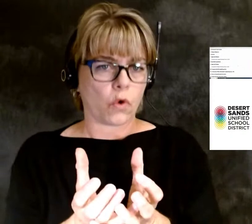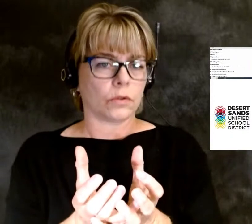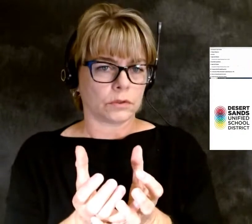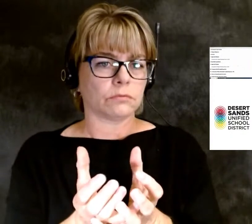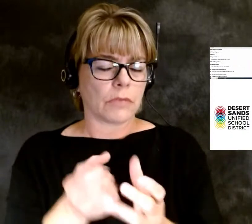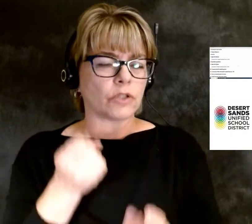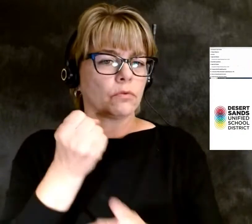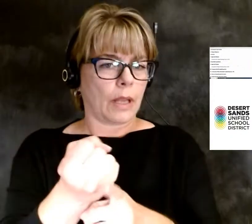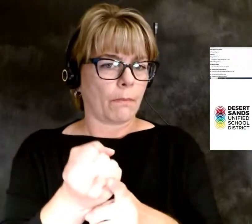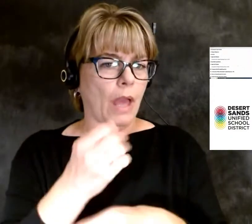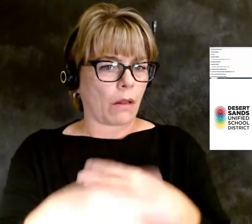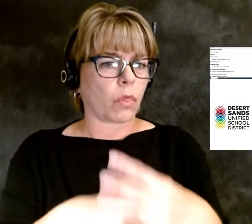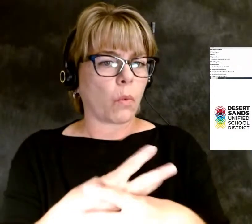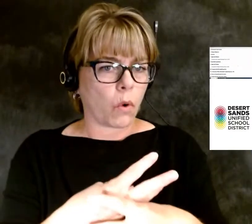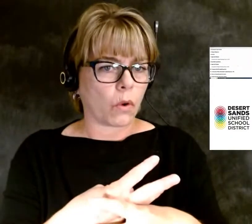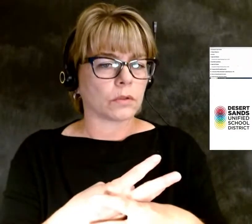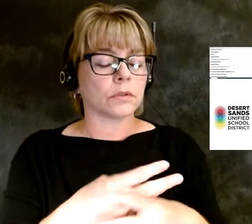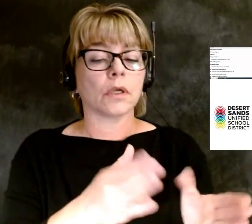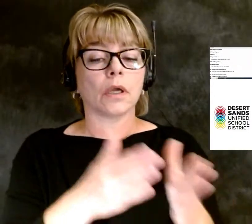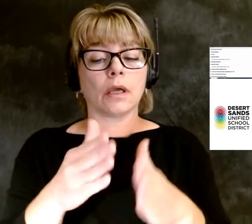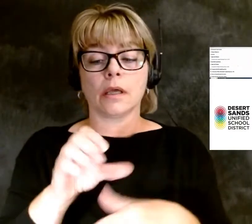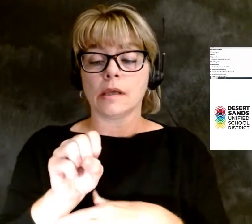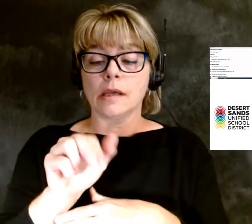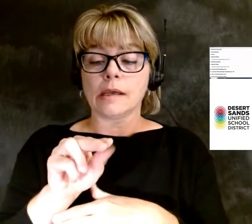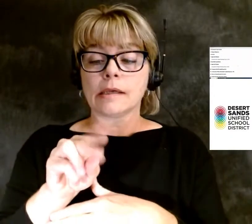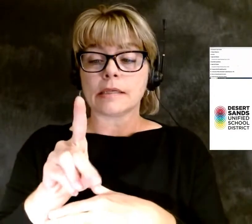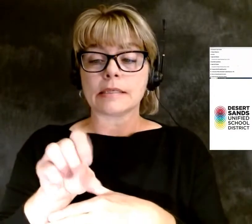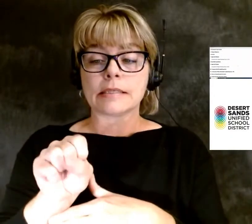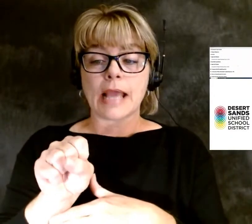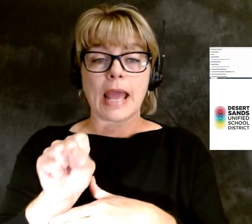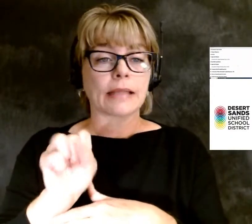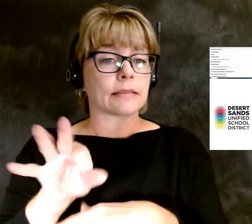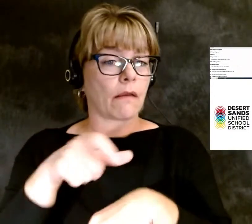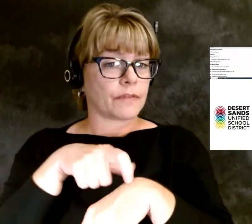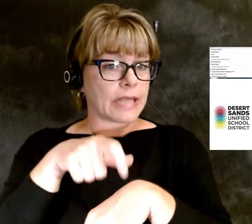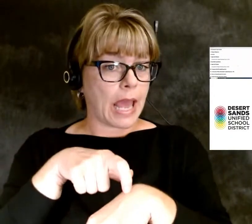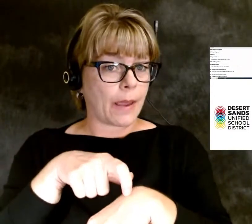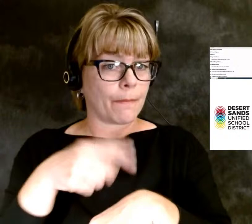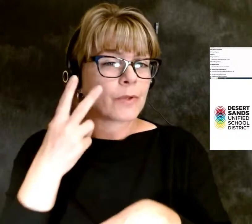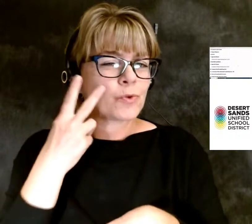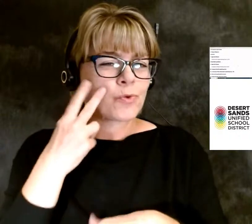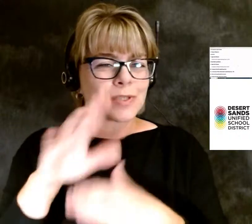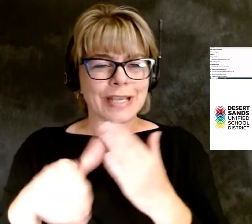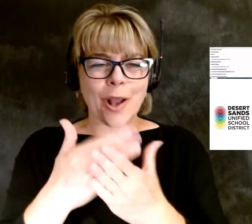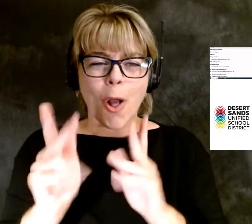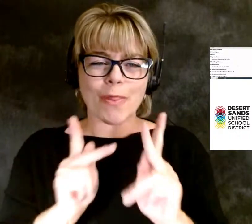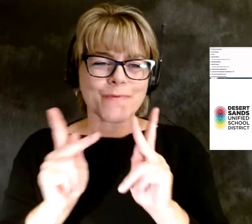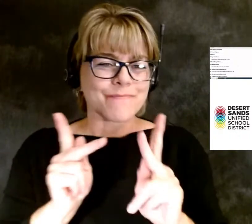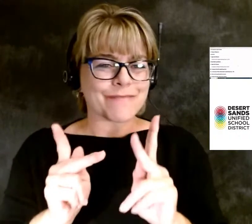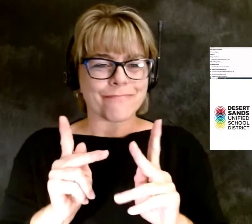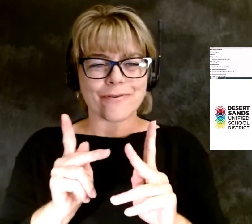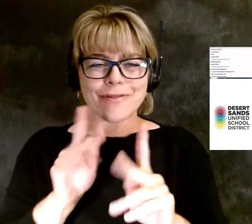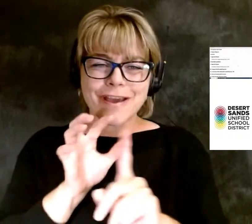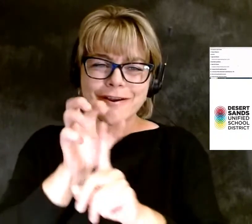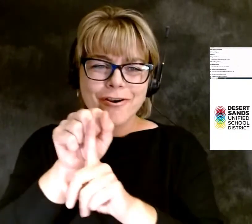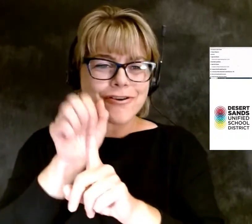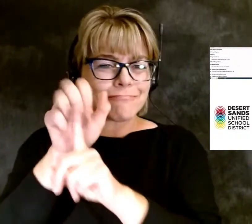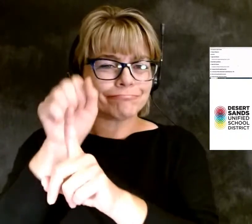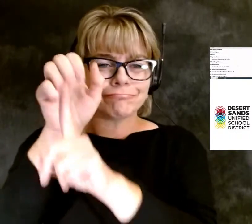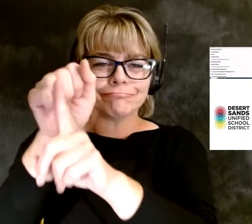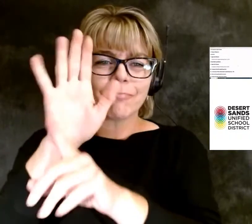of Time, to see all the people that are reaching their milestones of 20 years with the district, 25, 30, and